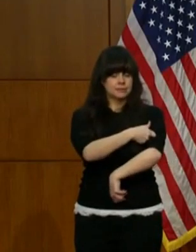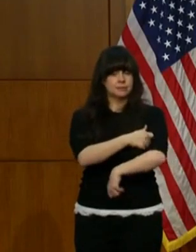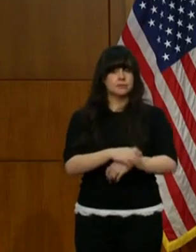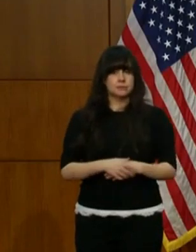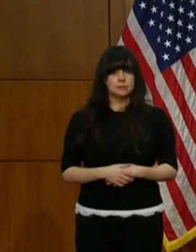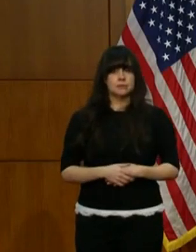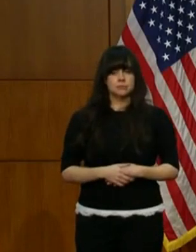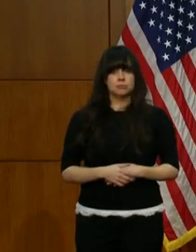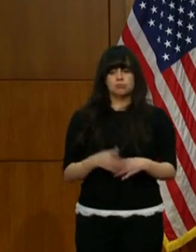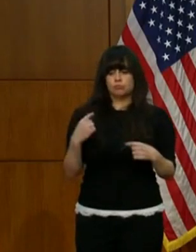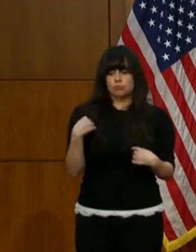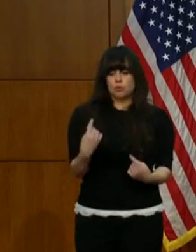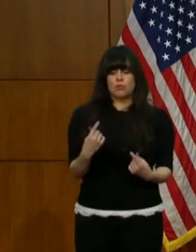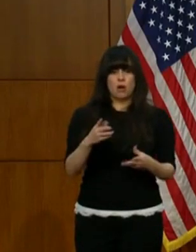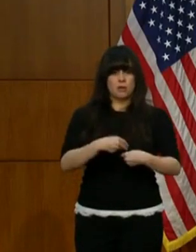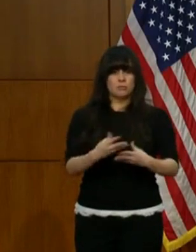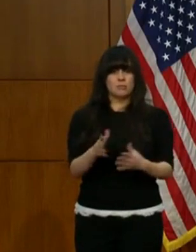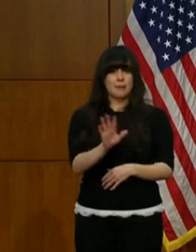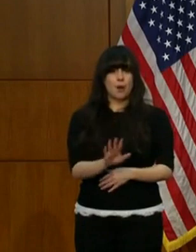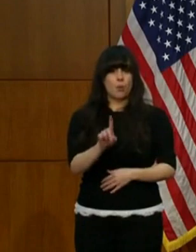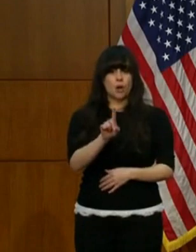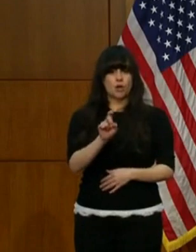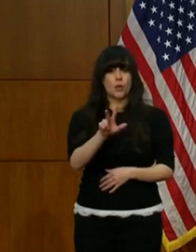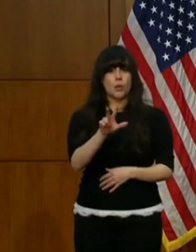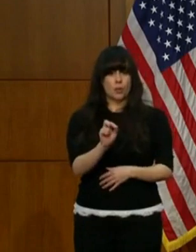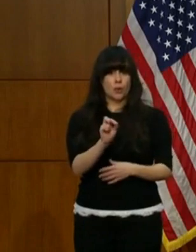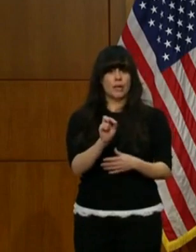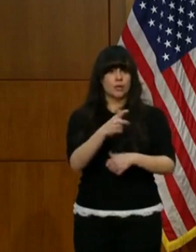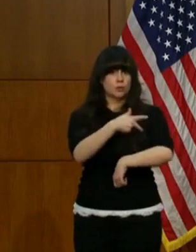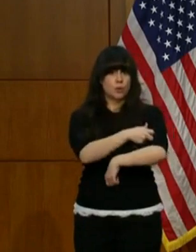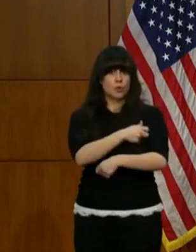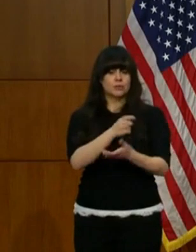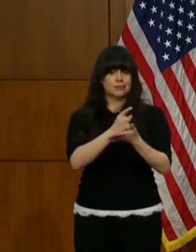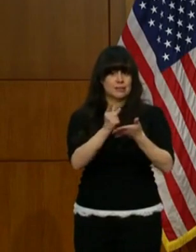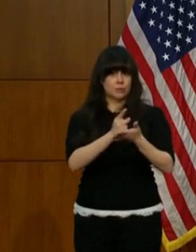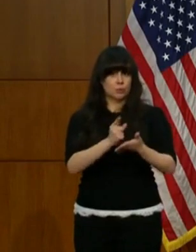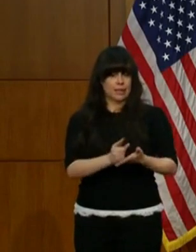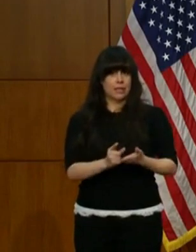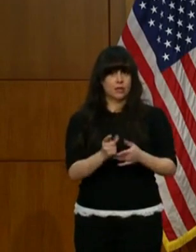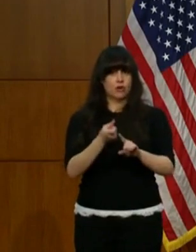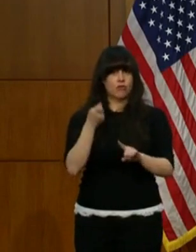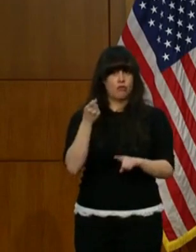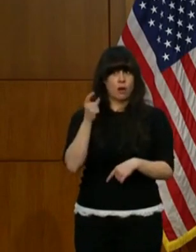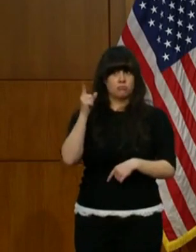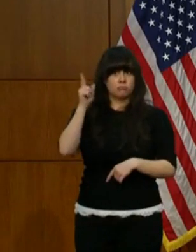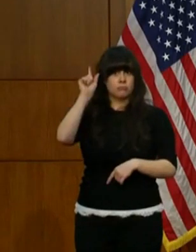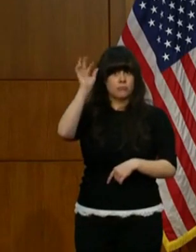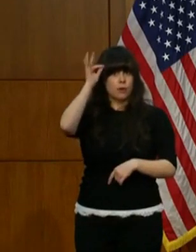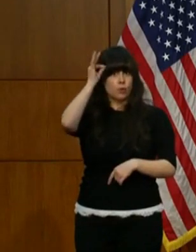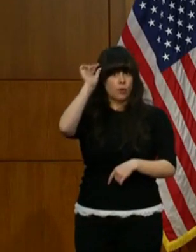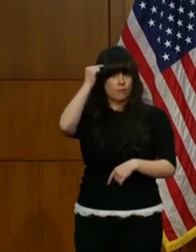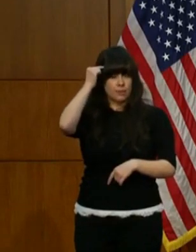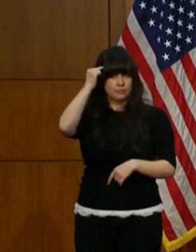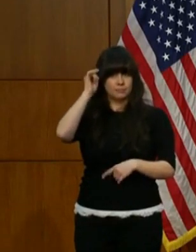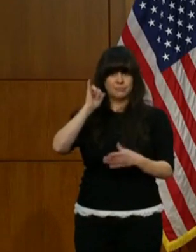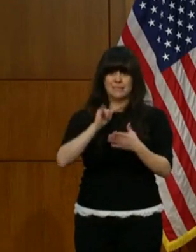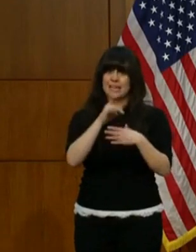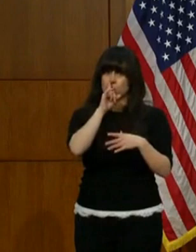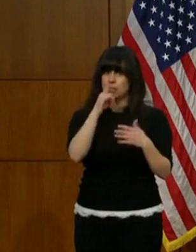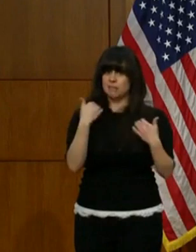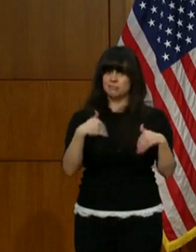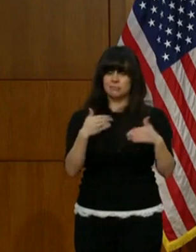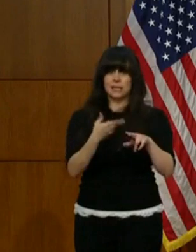130 doses, first doses per week from the federal government. That's an increase from the early weeks when we were receiving